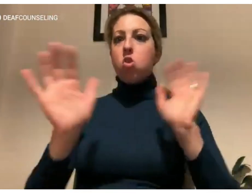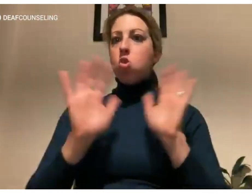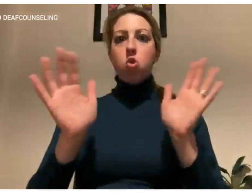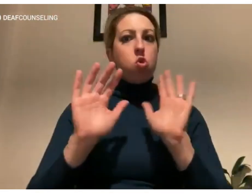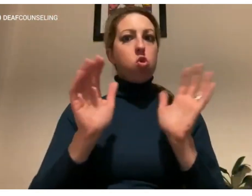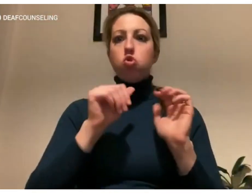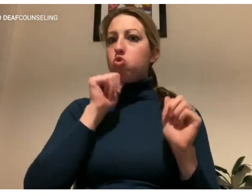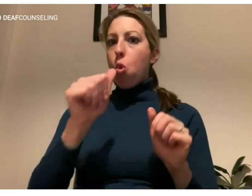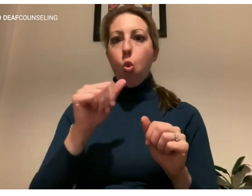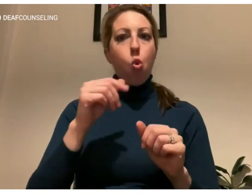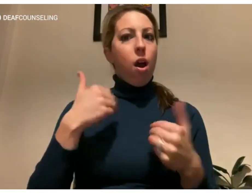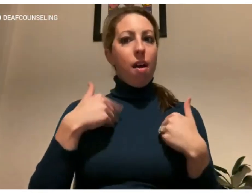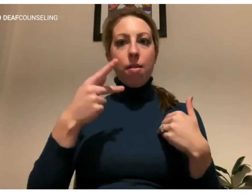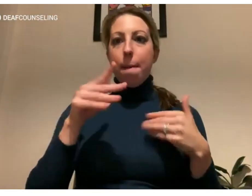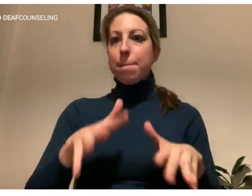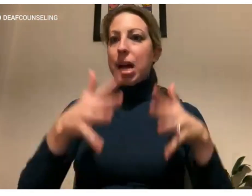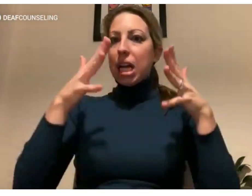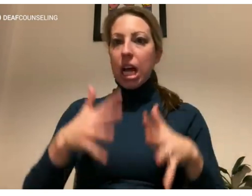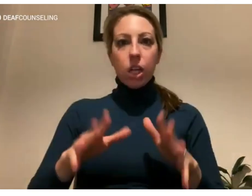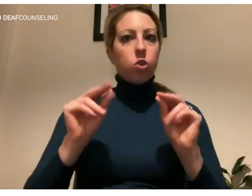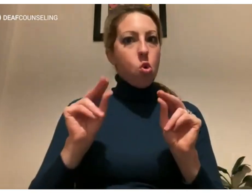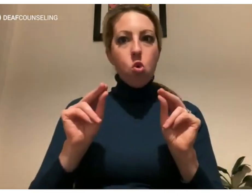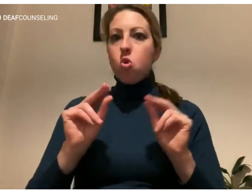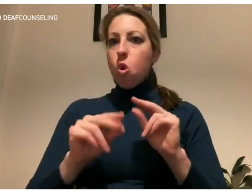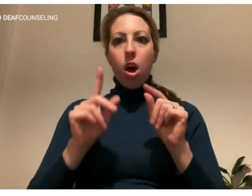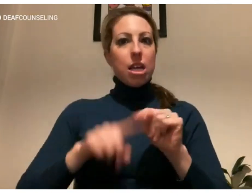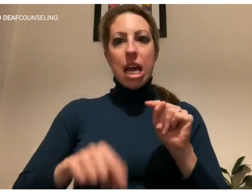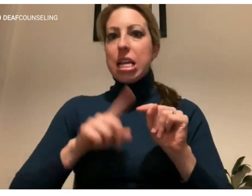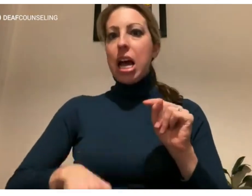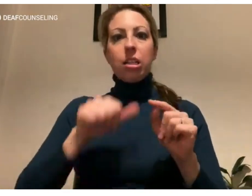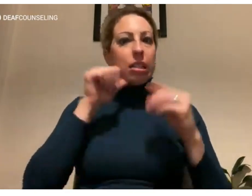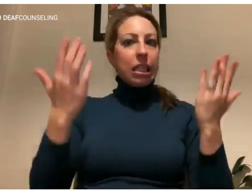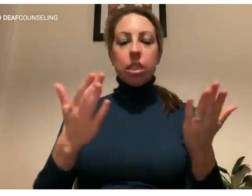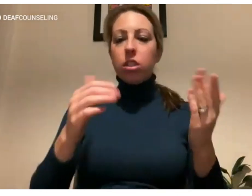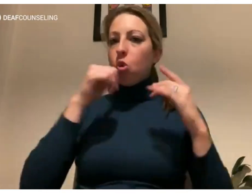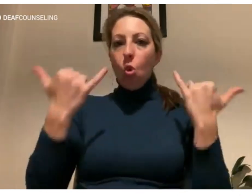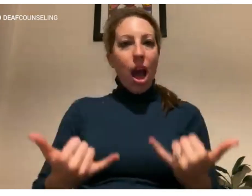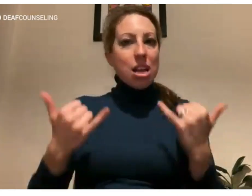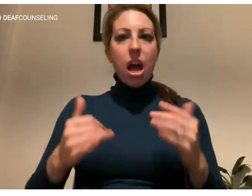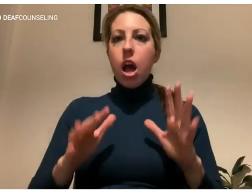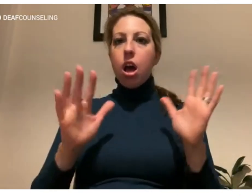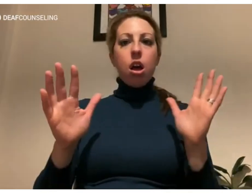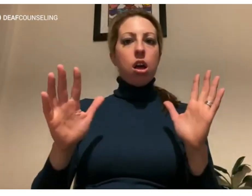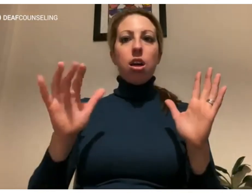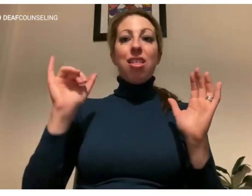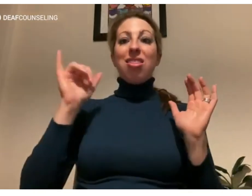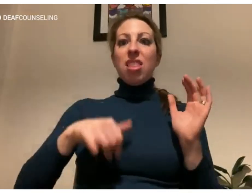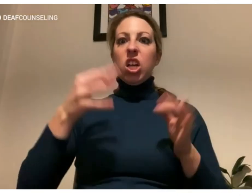I have to tell myself, don't have a panic attack. Don't do it. You can't do that here, not today.